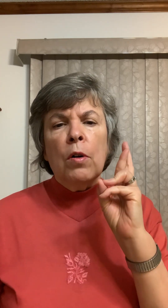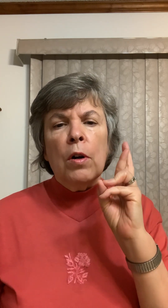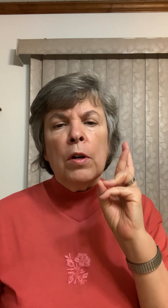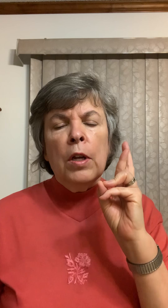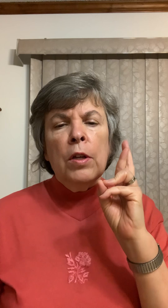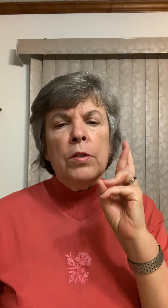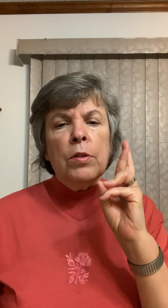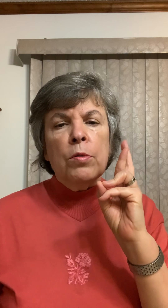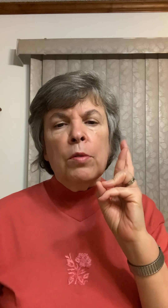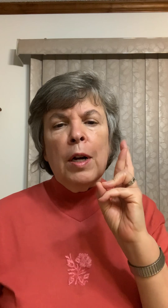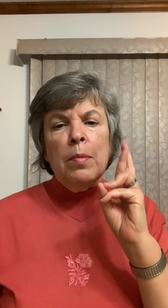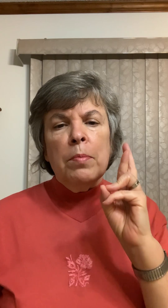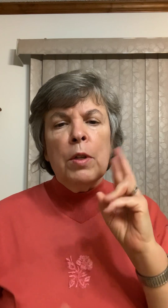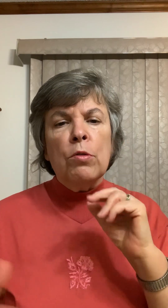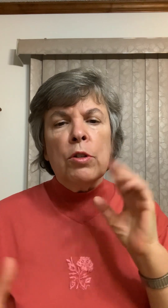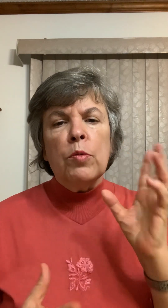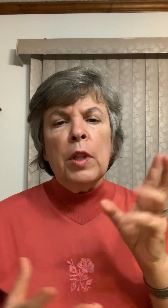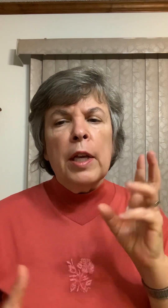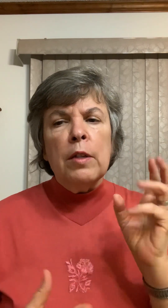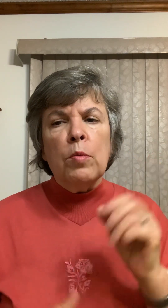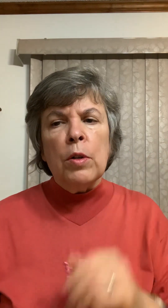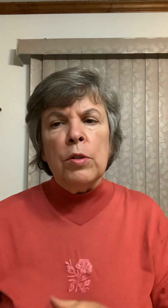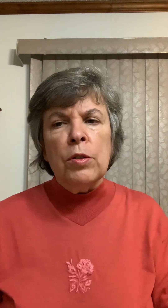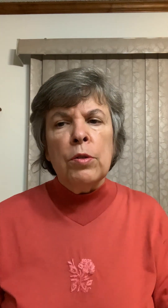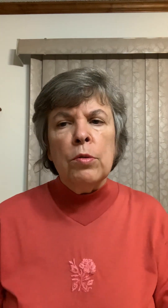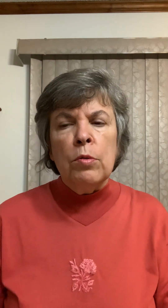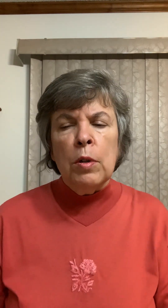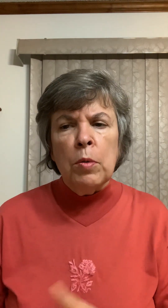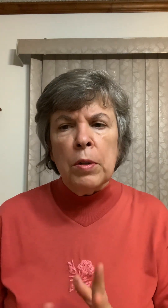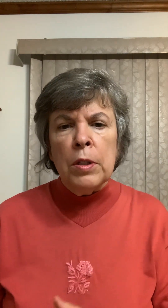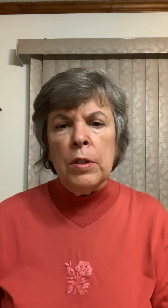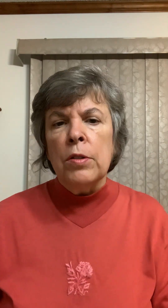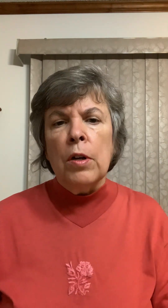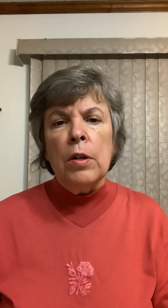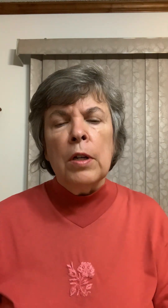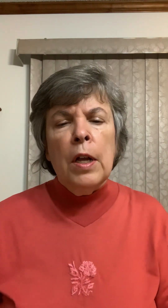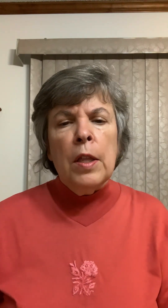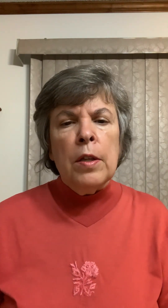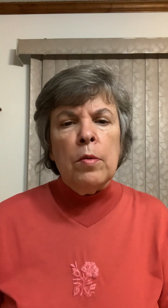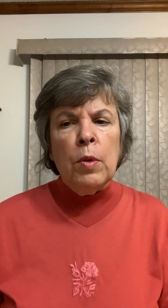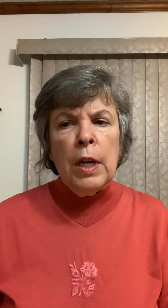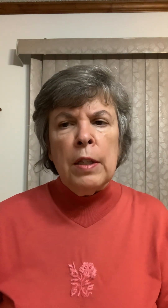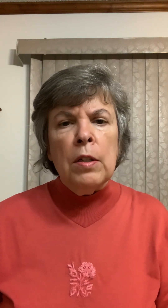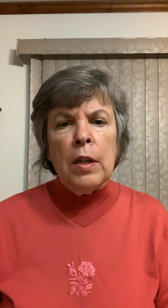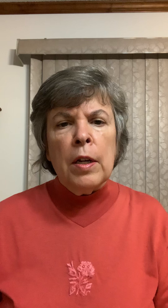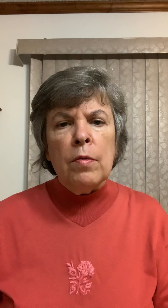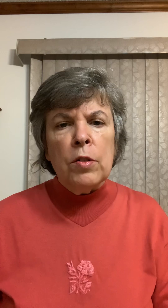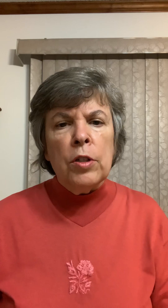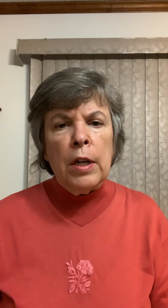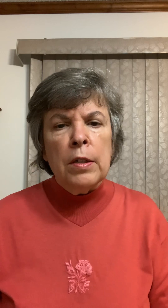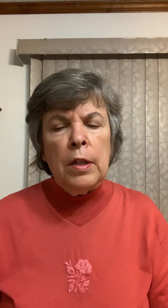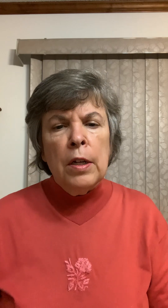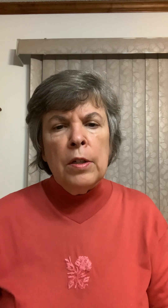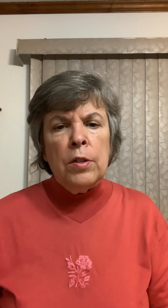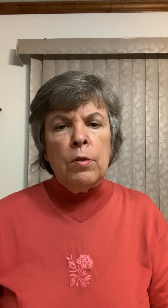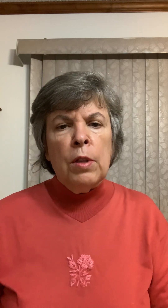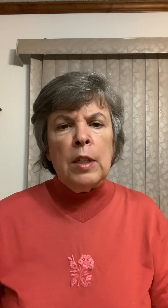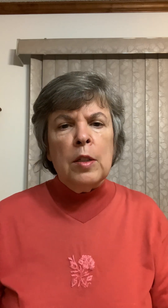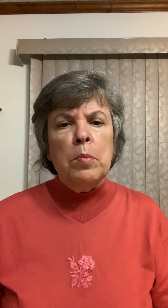R. So those are just related words to a word in this song that we had not covered yet. So that's the be